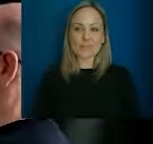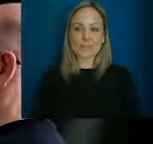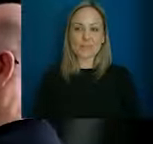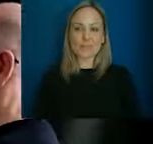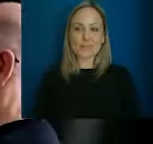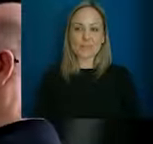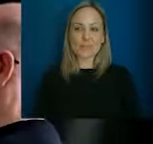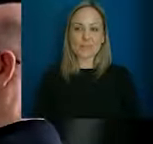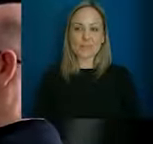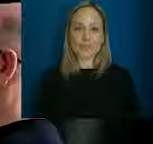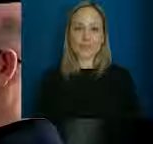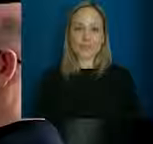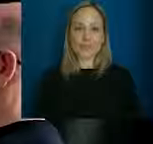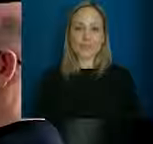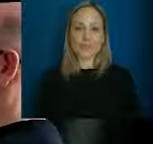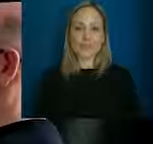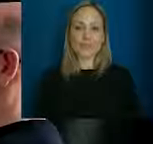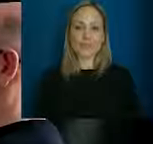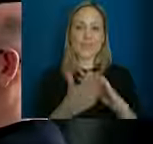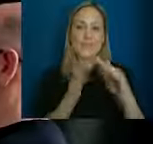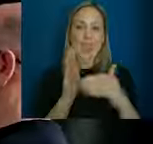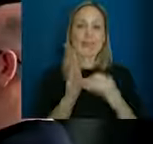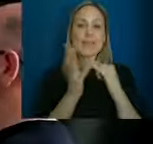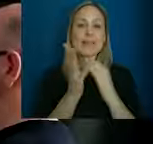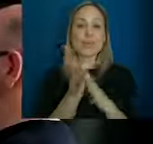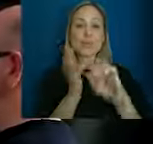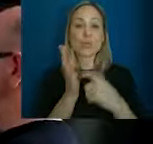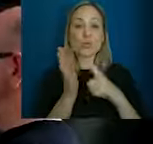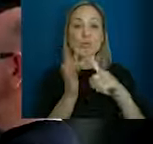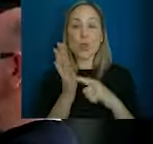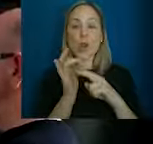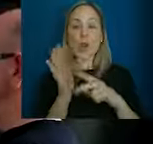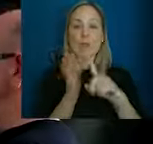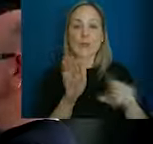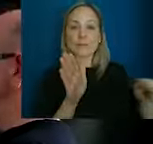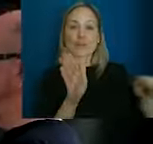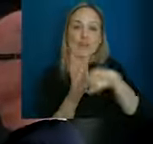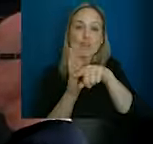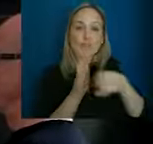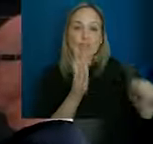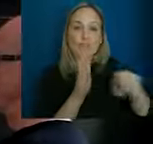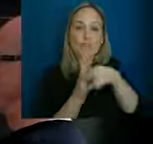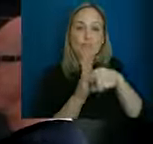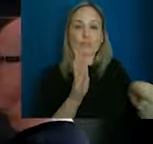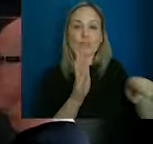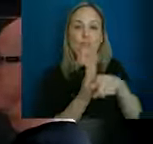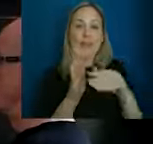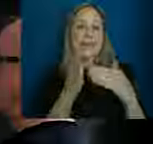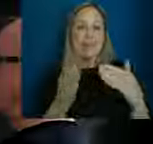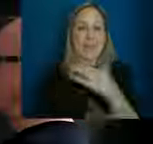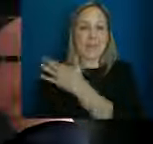and the haptic symbol, indicating which side the shoreline is on, the left or the right.